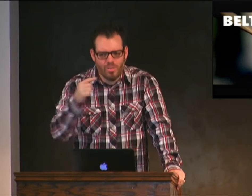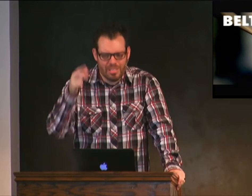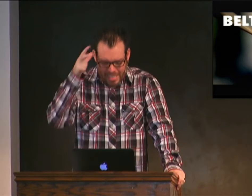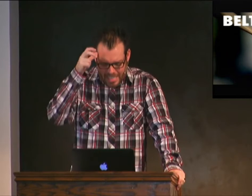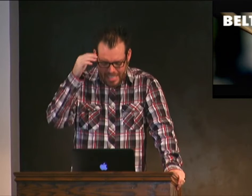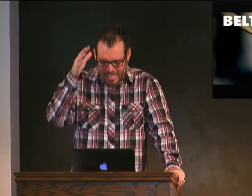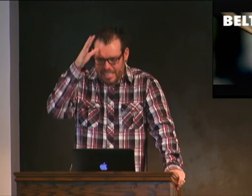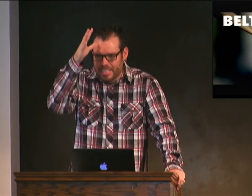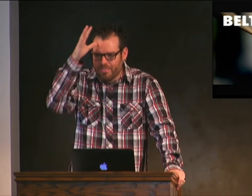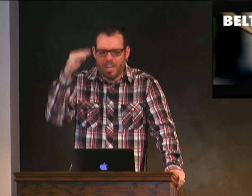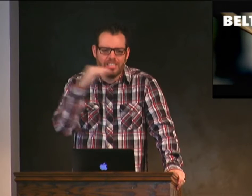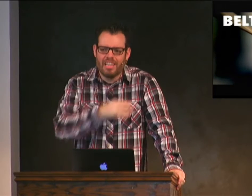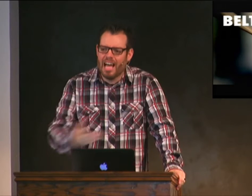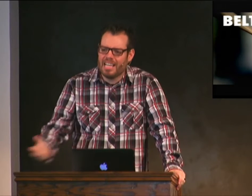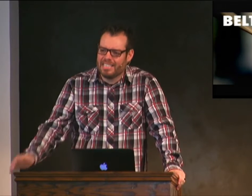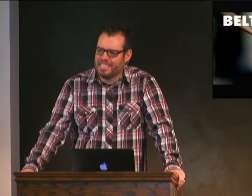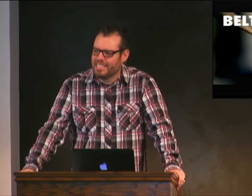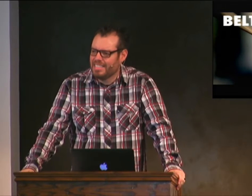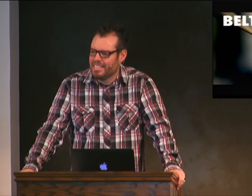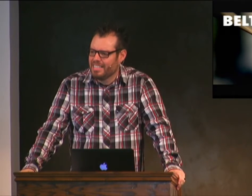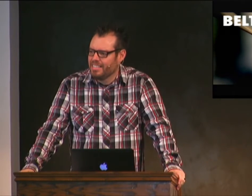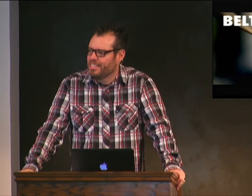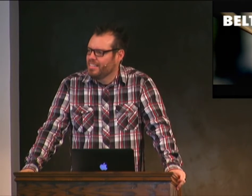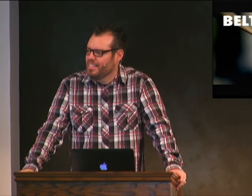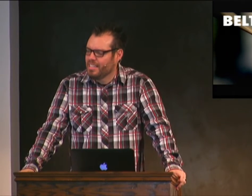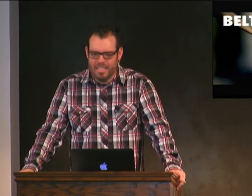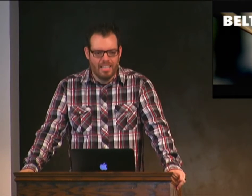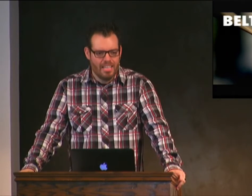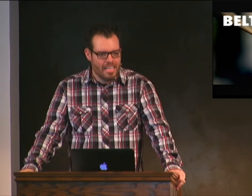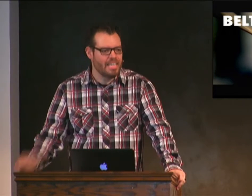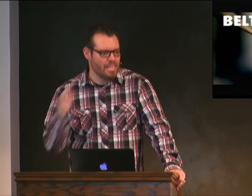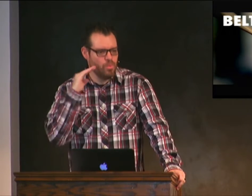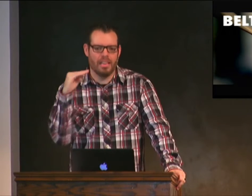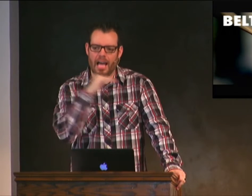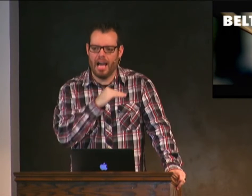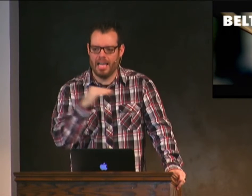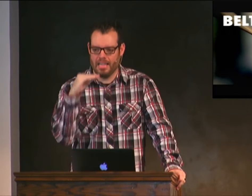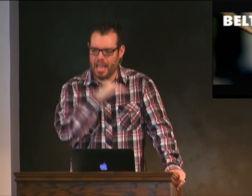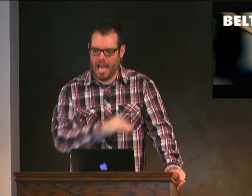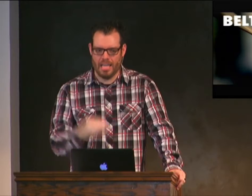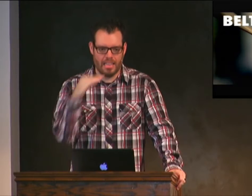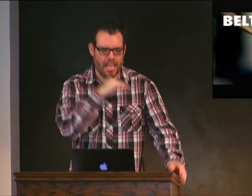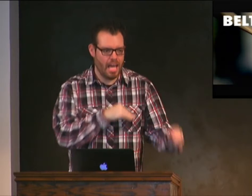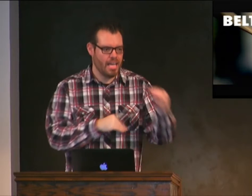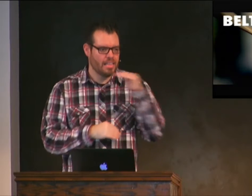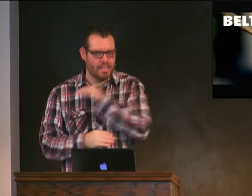I told you, Satan is the father of lies. He will